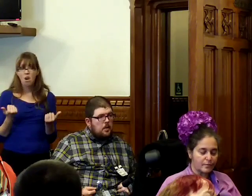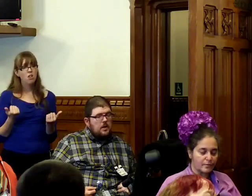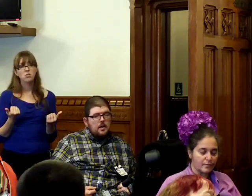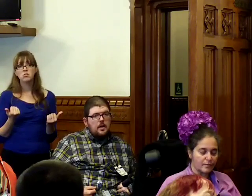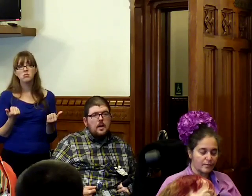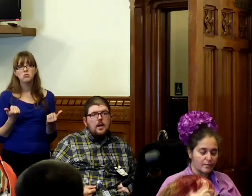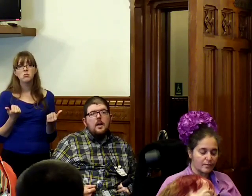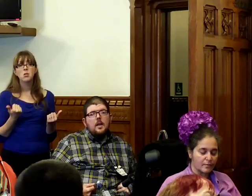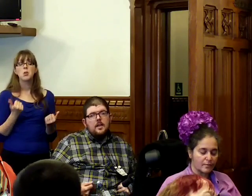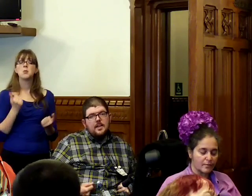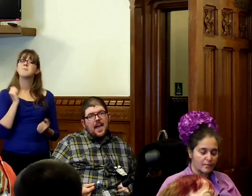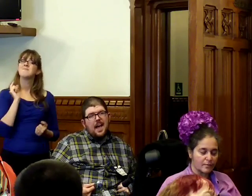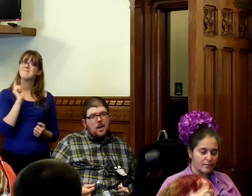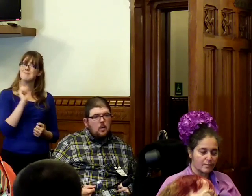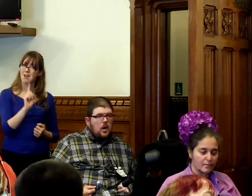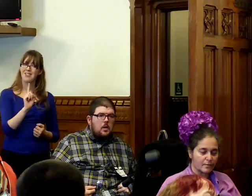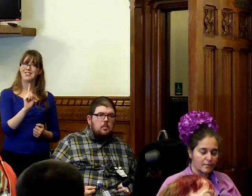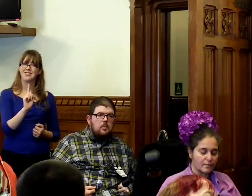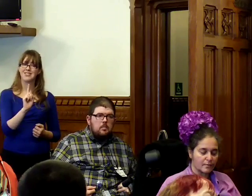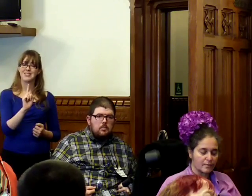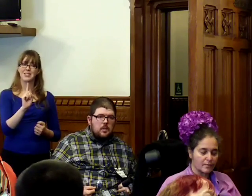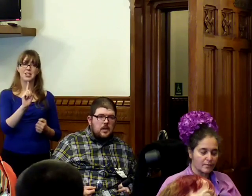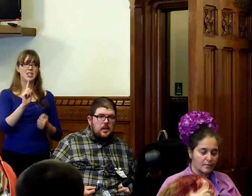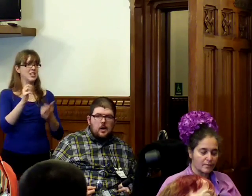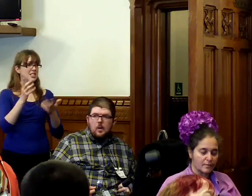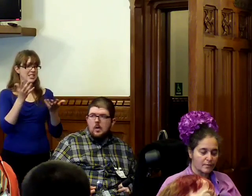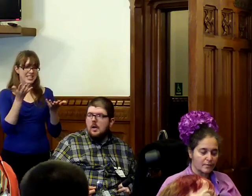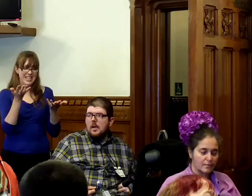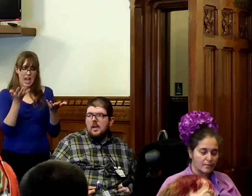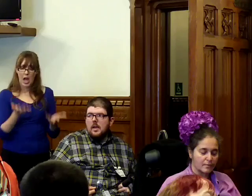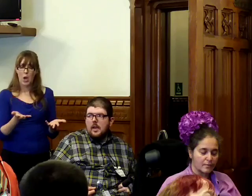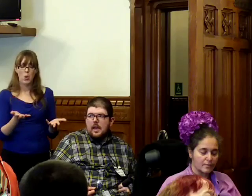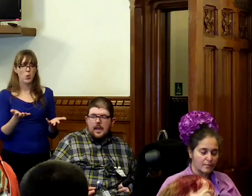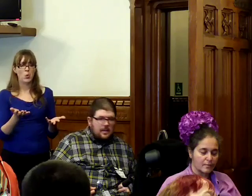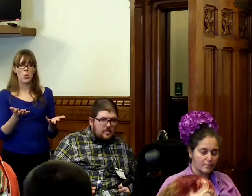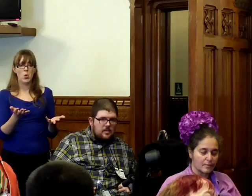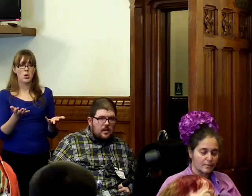of the day, but now you know,